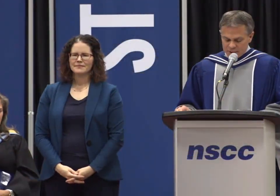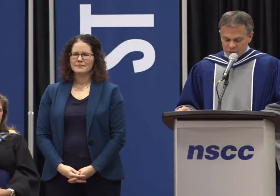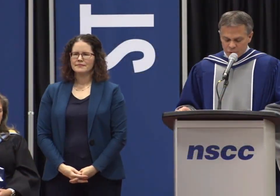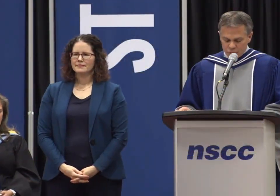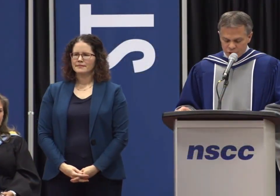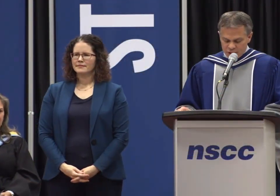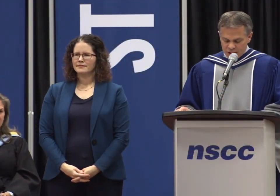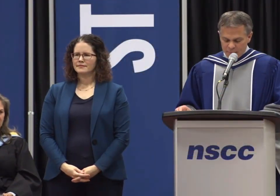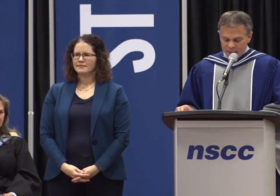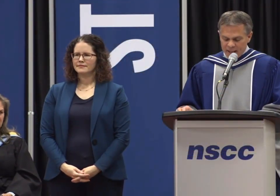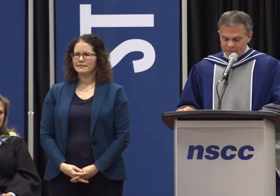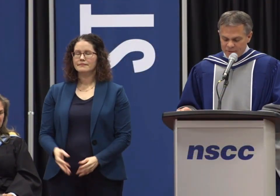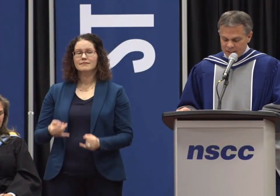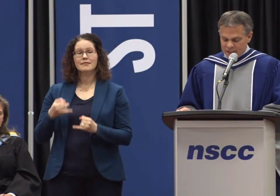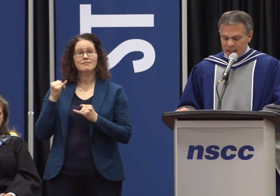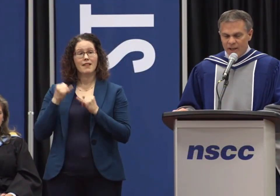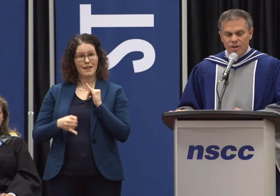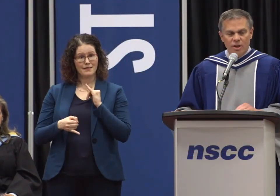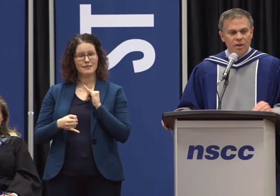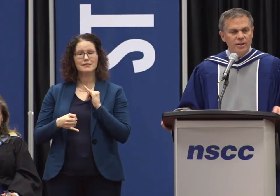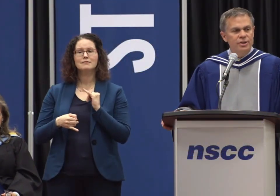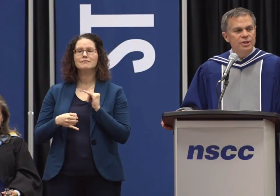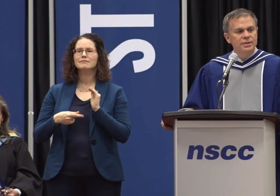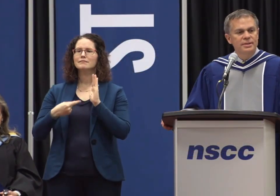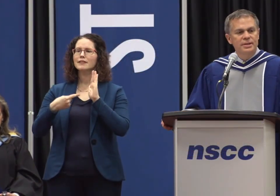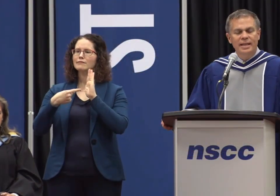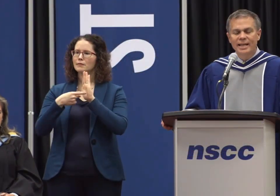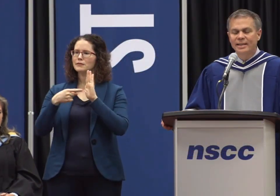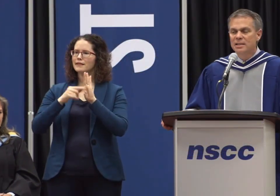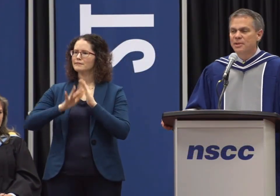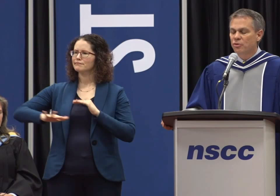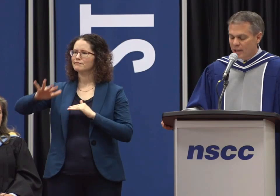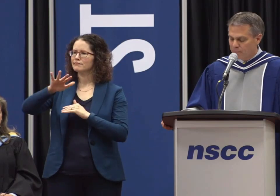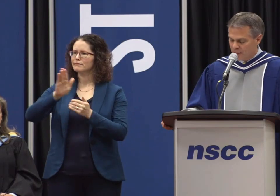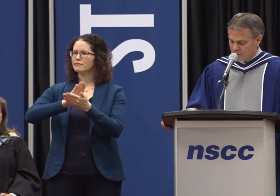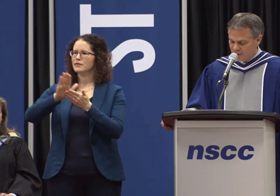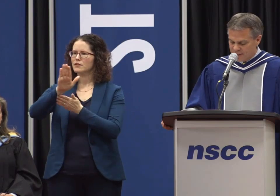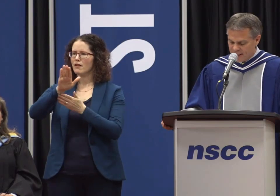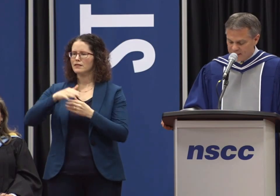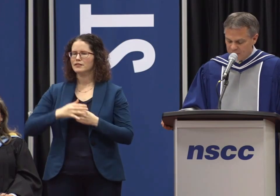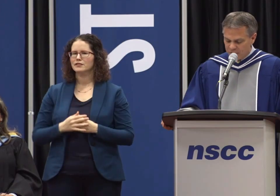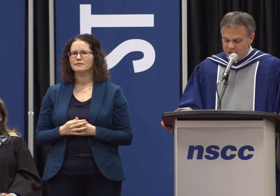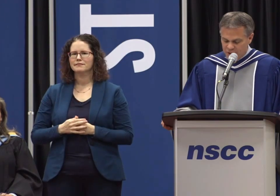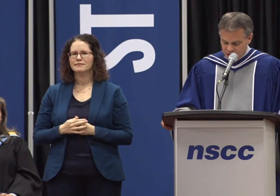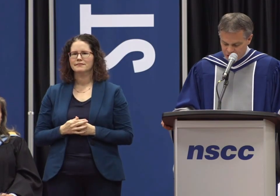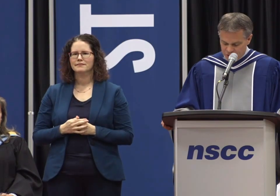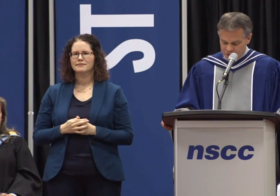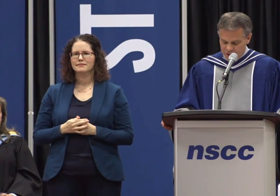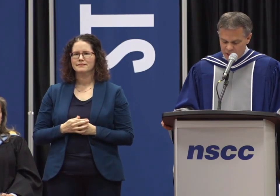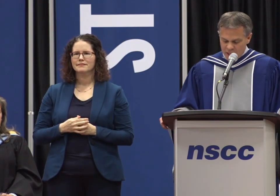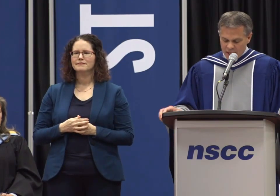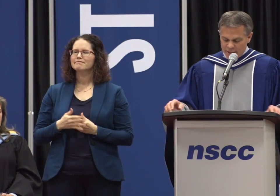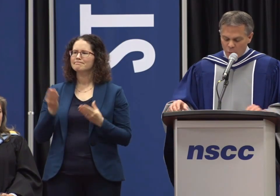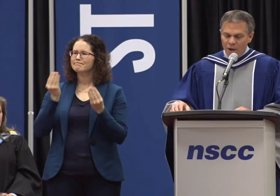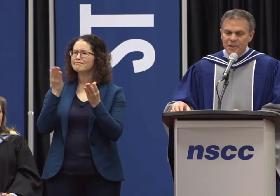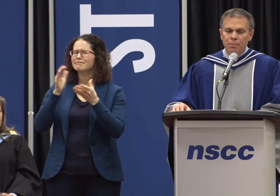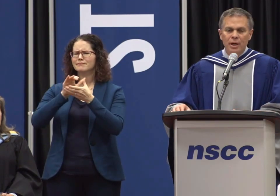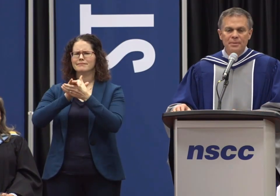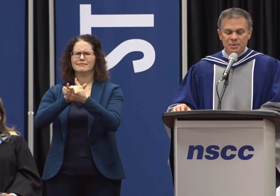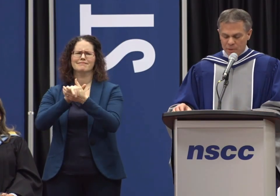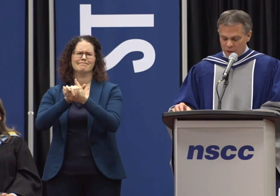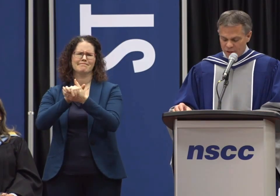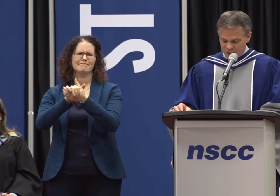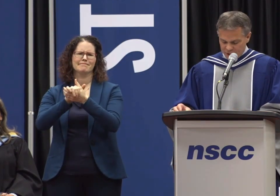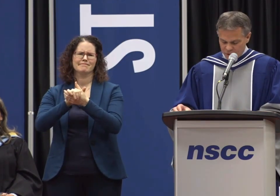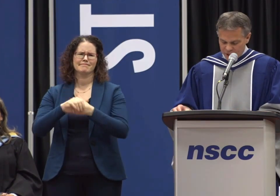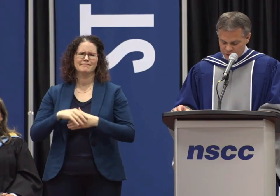So in conclusion, and on behalf of the entire college, again, it gives me great pleasure to say congratulations, and I want you to